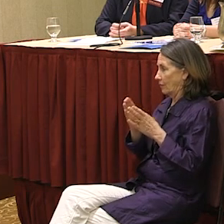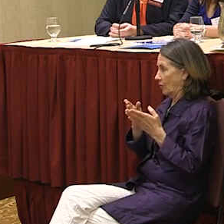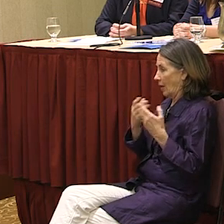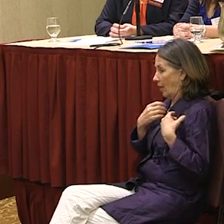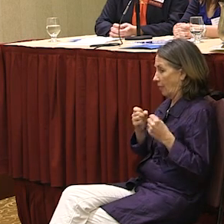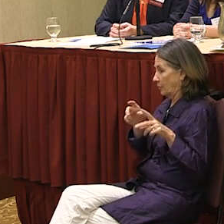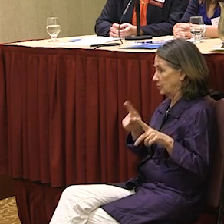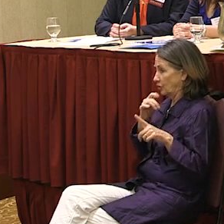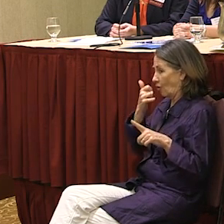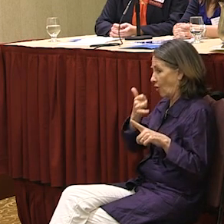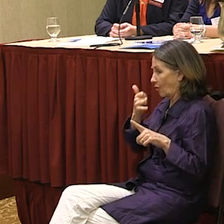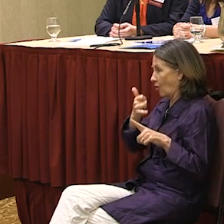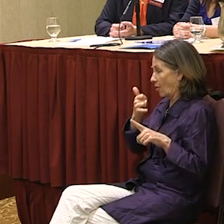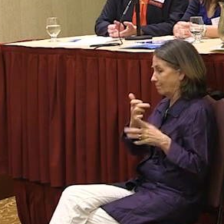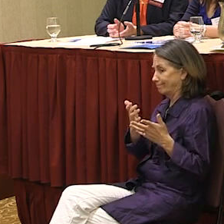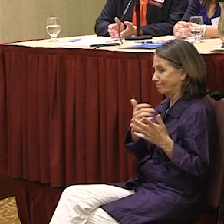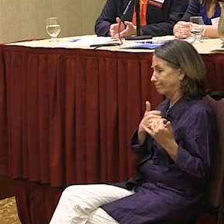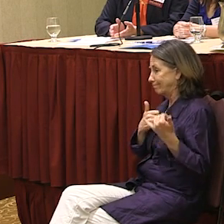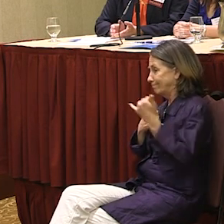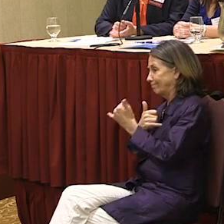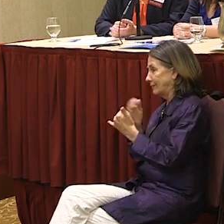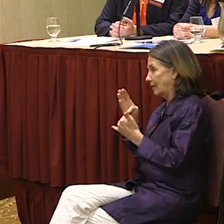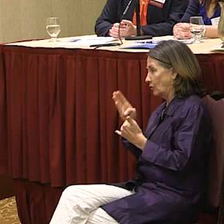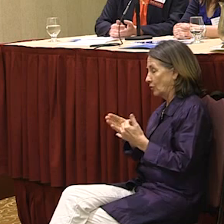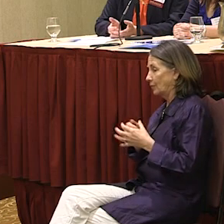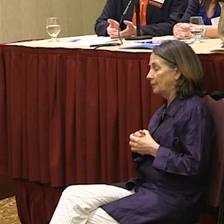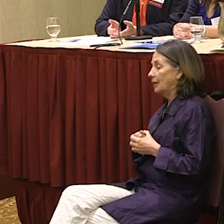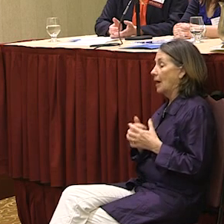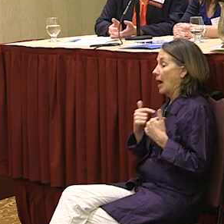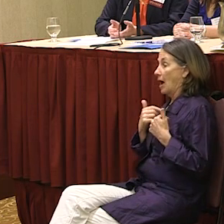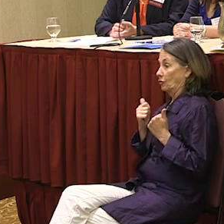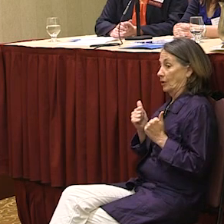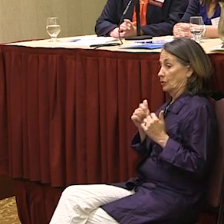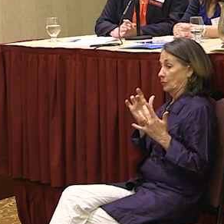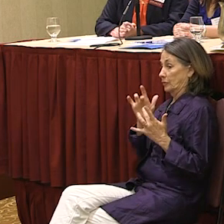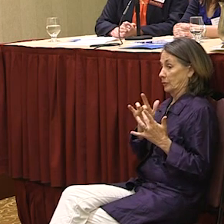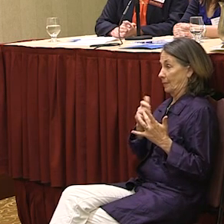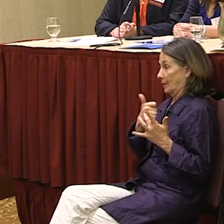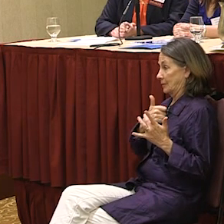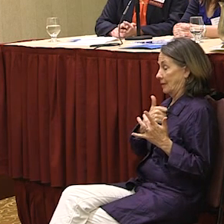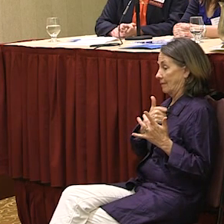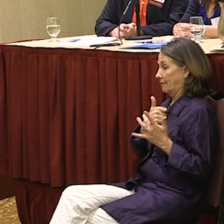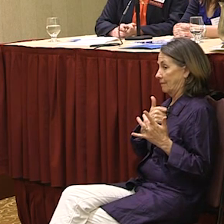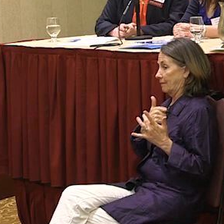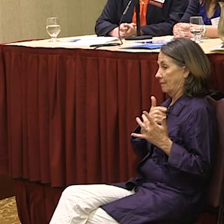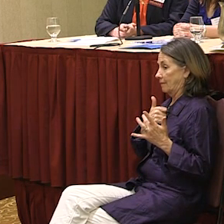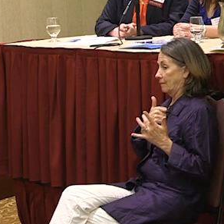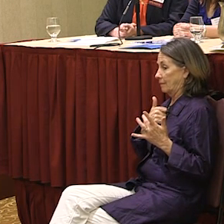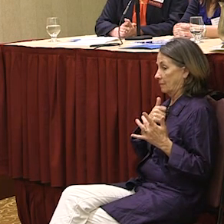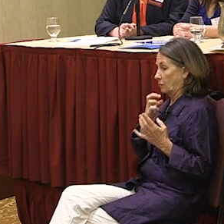She had made several calls and left messages, but they did not return her call. I tried to reach them again, and